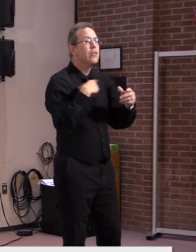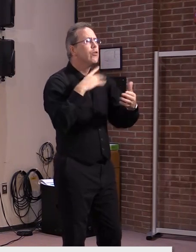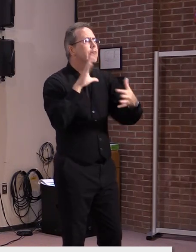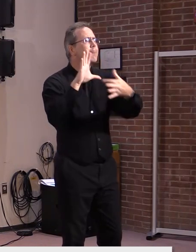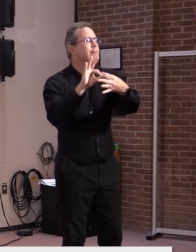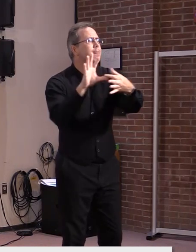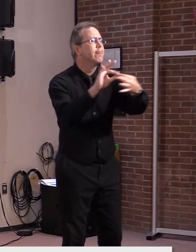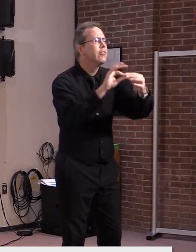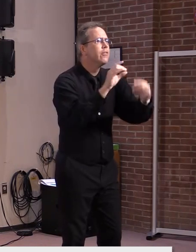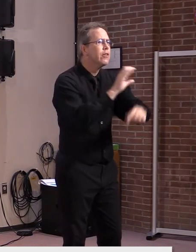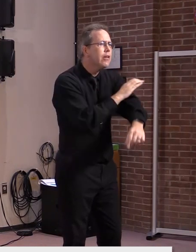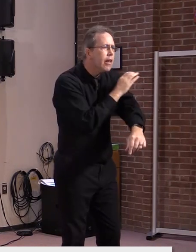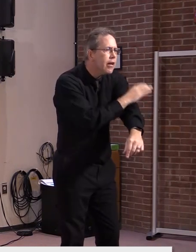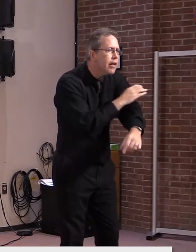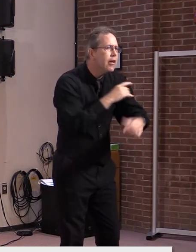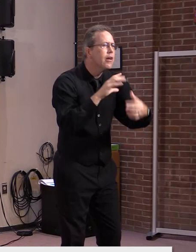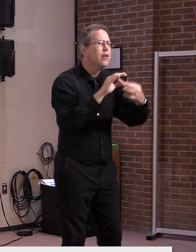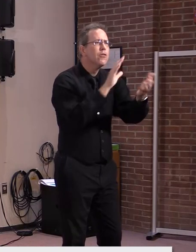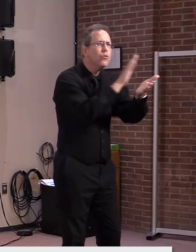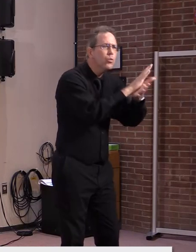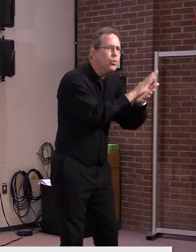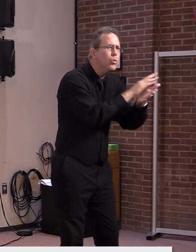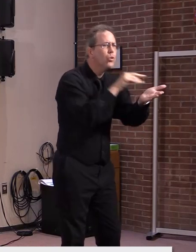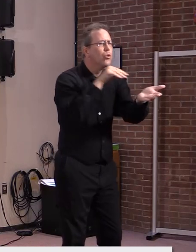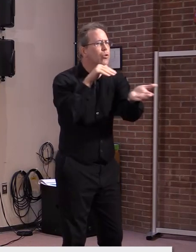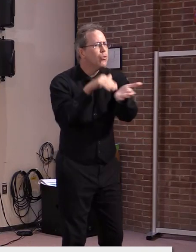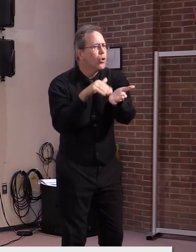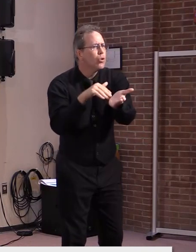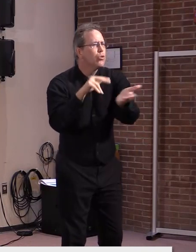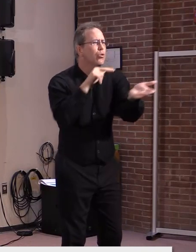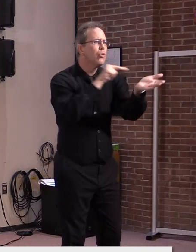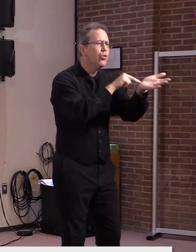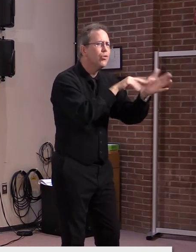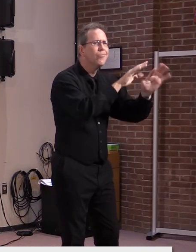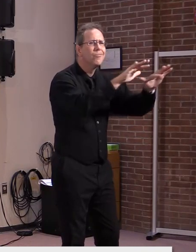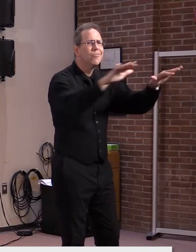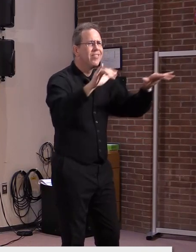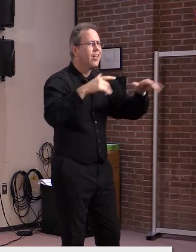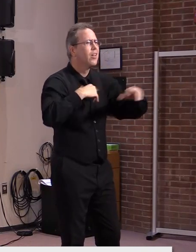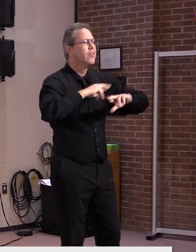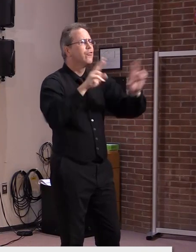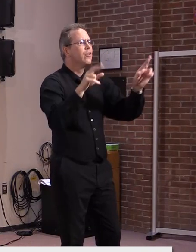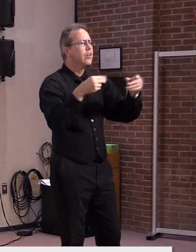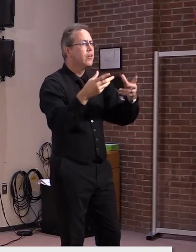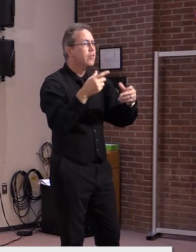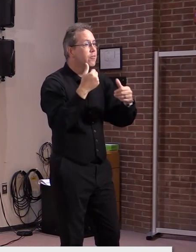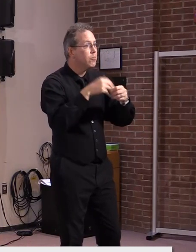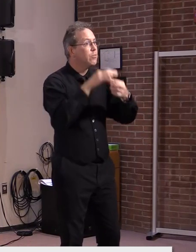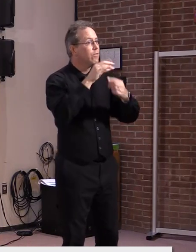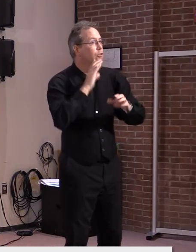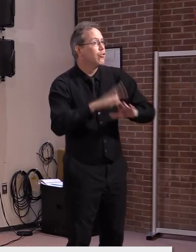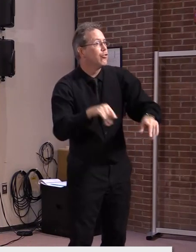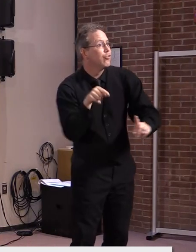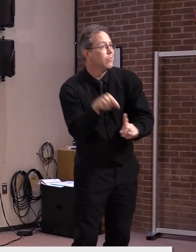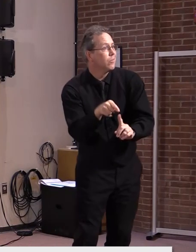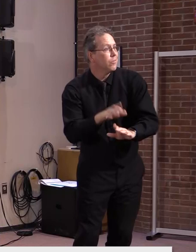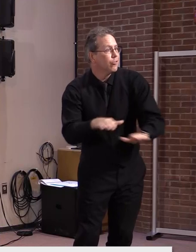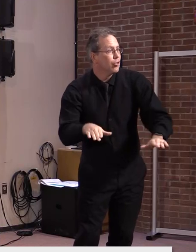healthcare partners. But with children, pediatricians will play an important role as